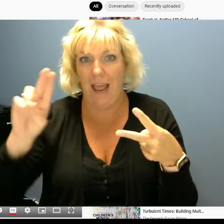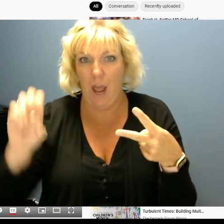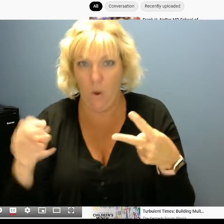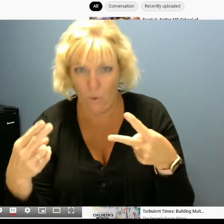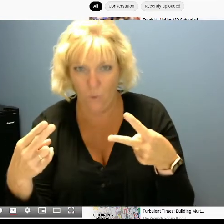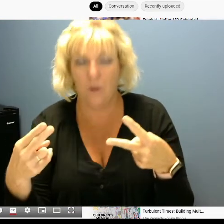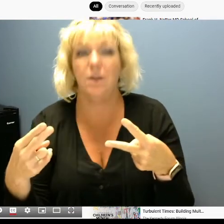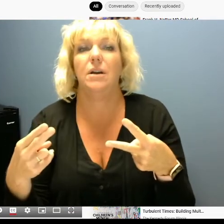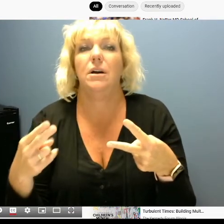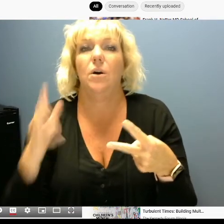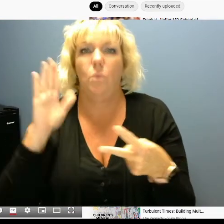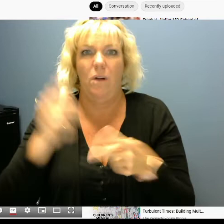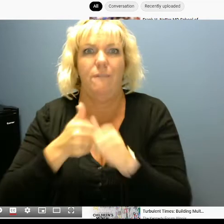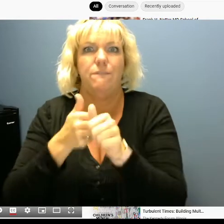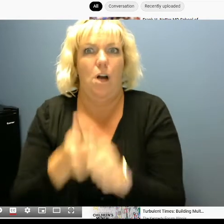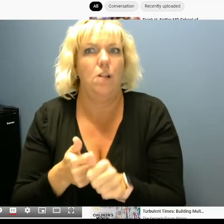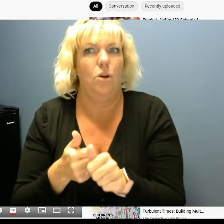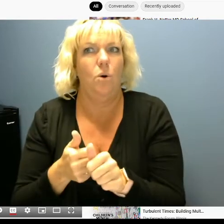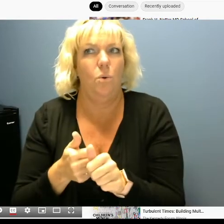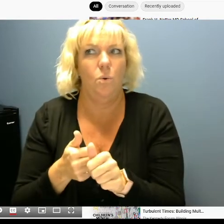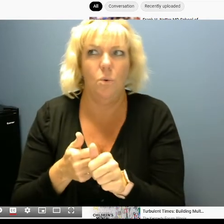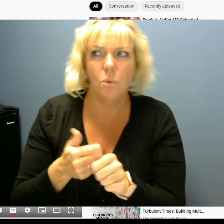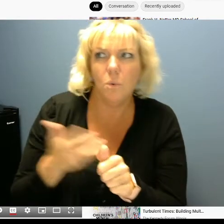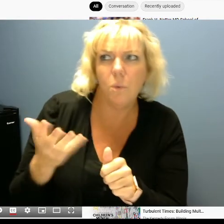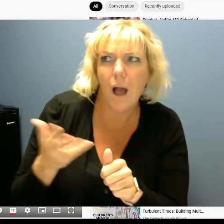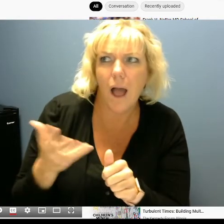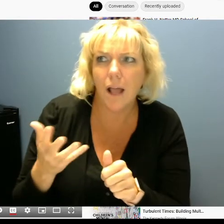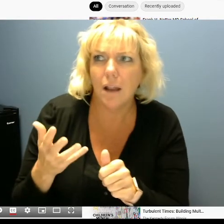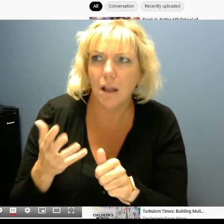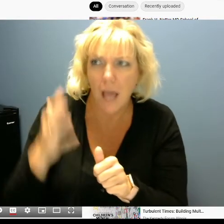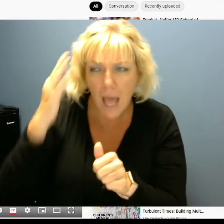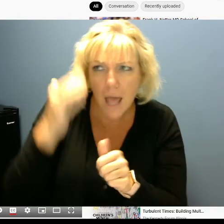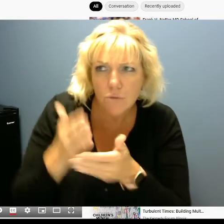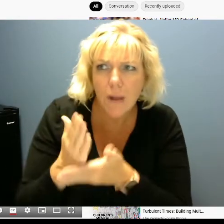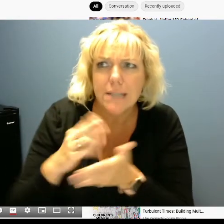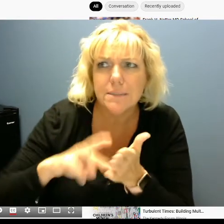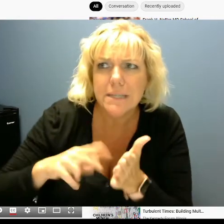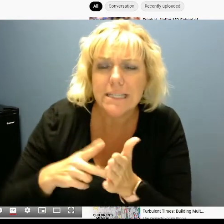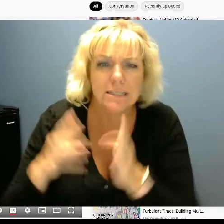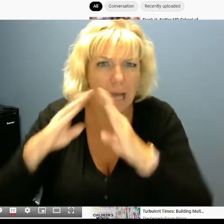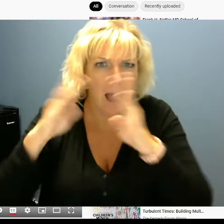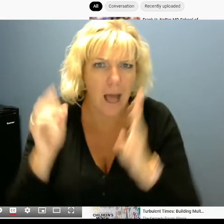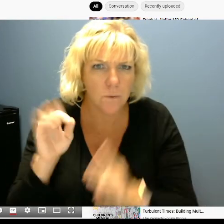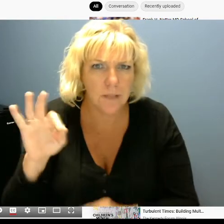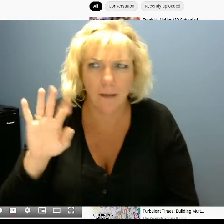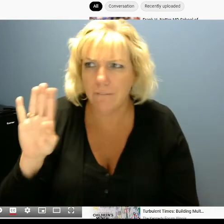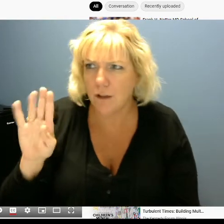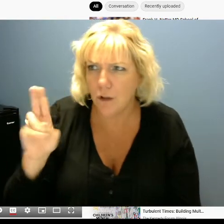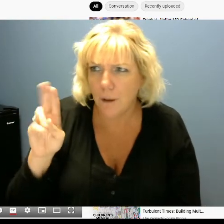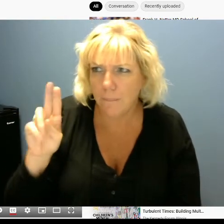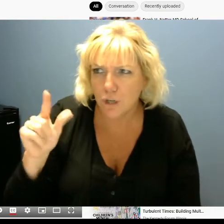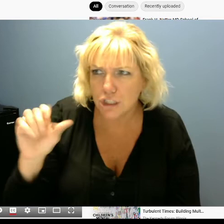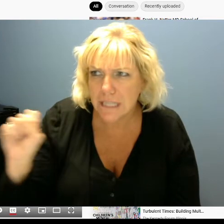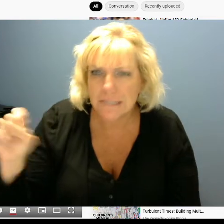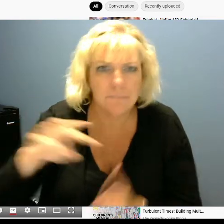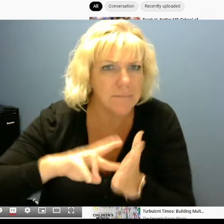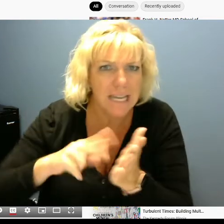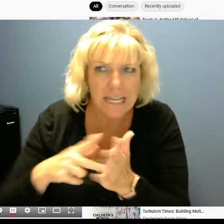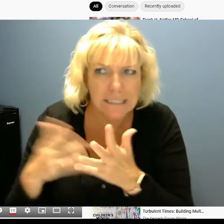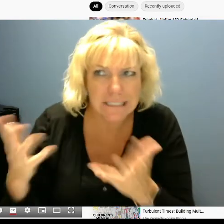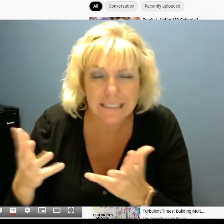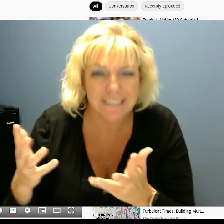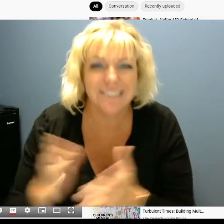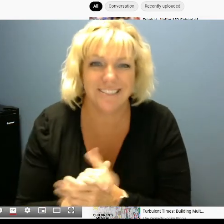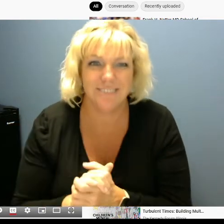come here, the headrights and the House of Burgesses. You'll see how he fits into this story. And then we're going to see